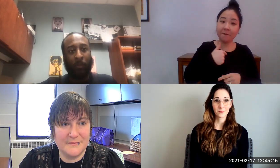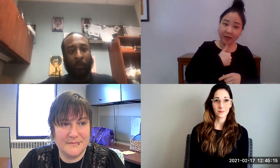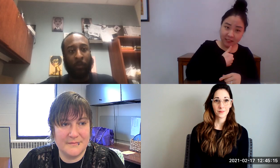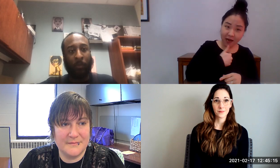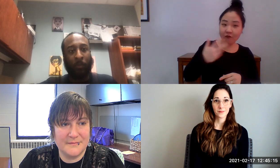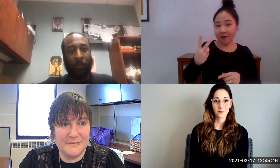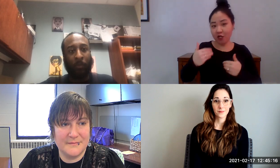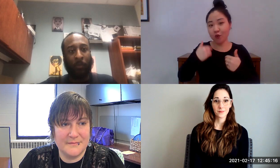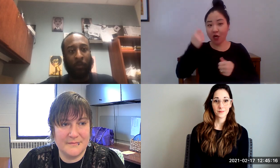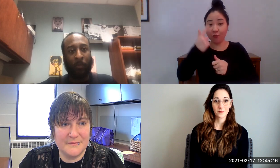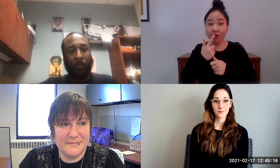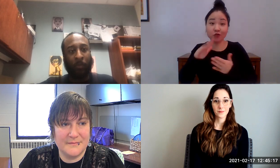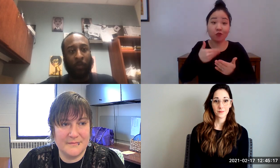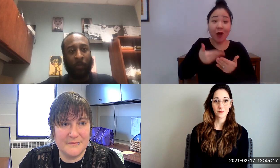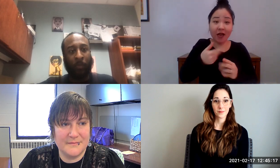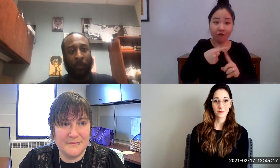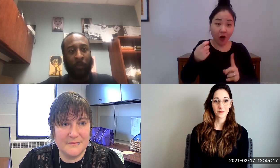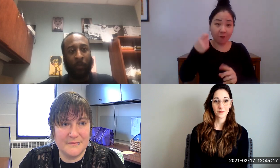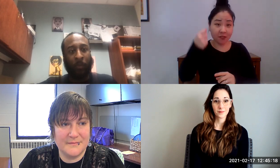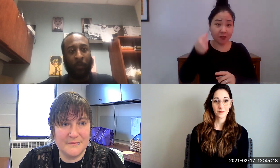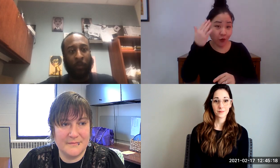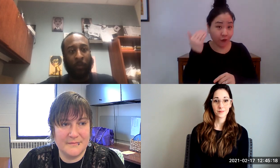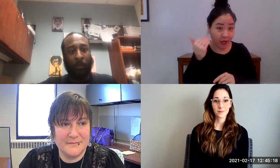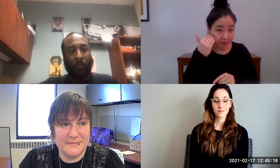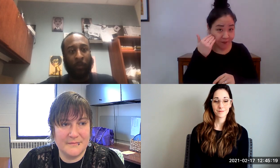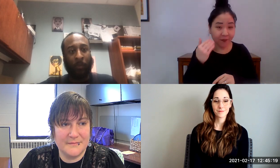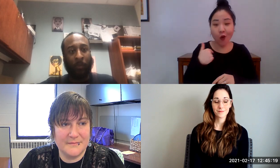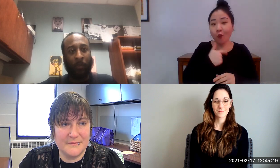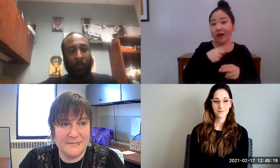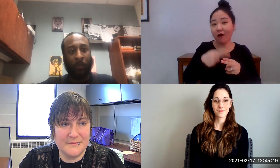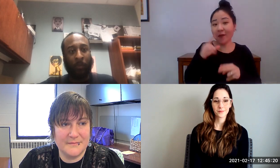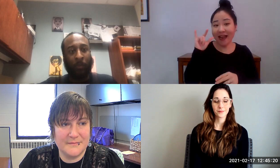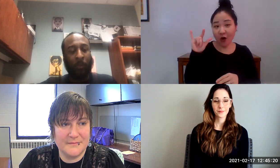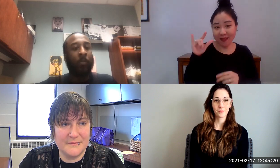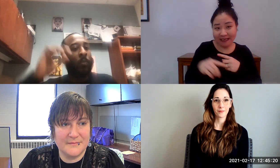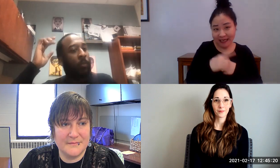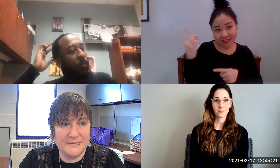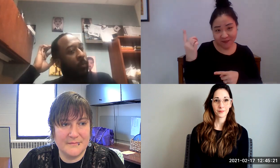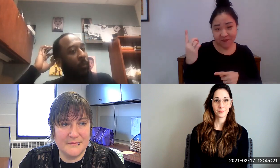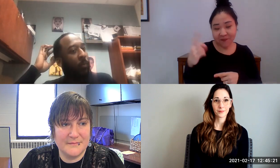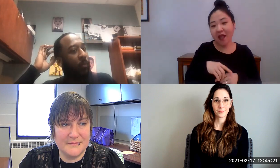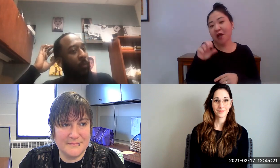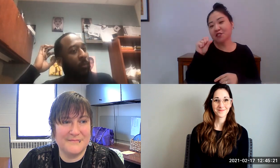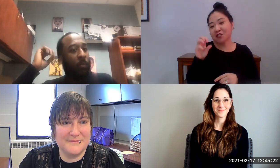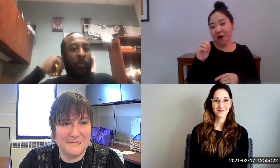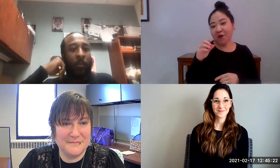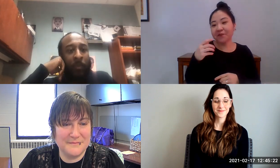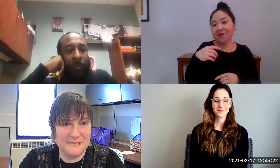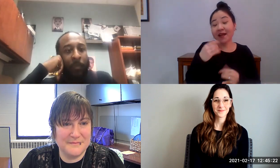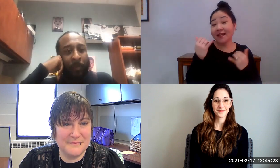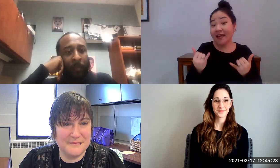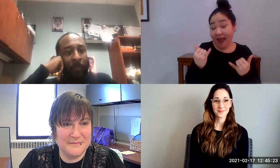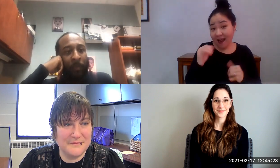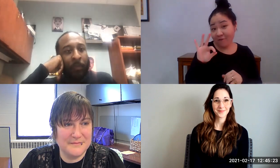that myself and my two younger brothers arrived from South Korea. We call them airplane days.